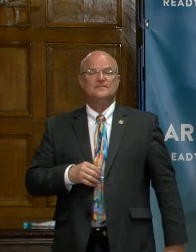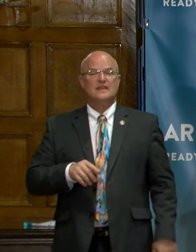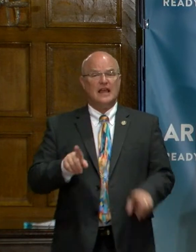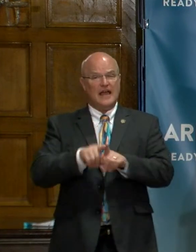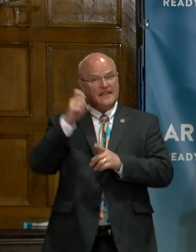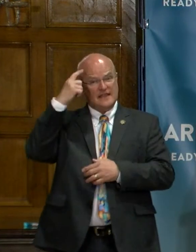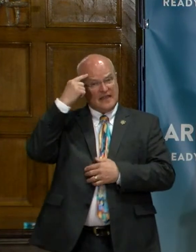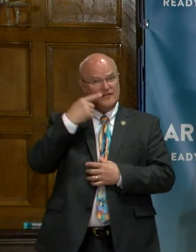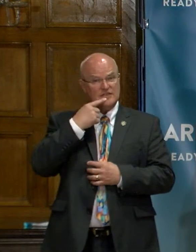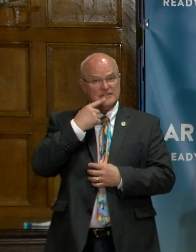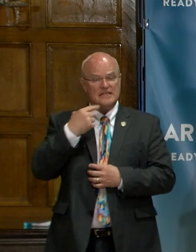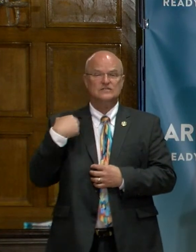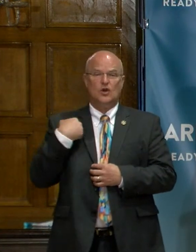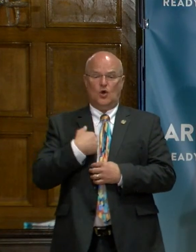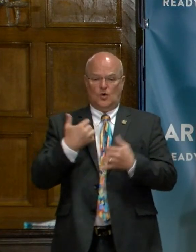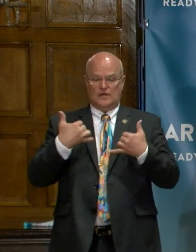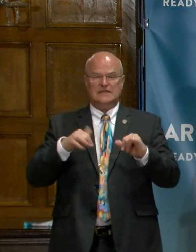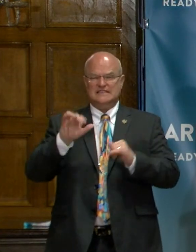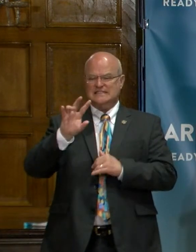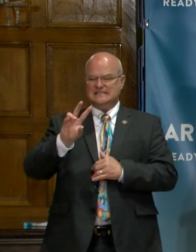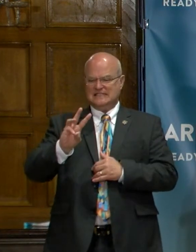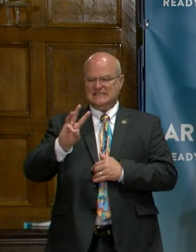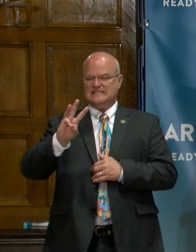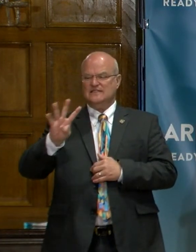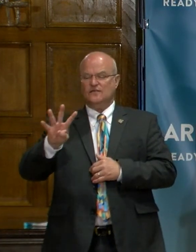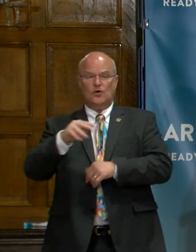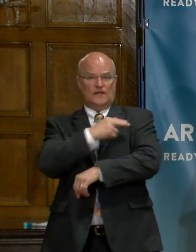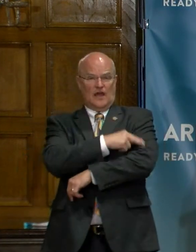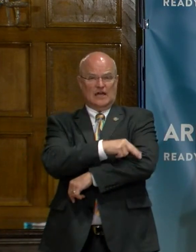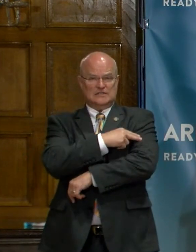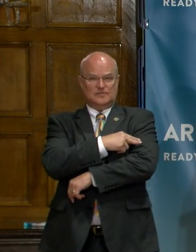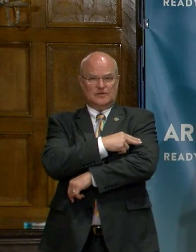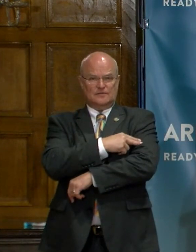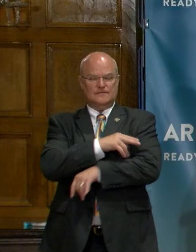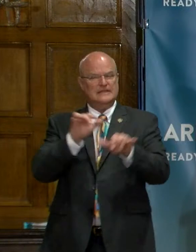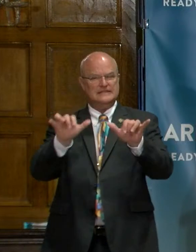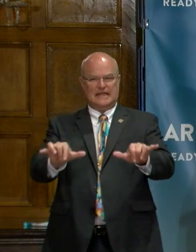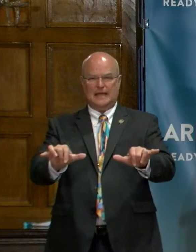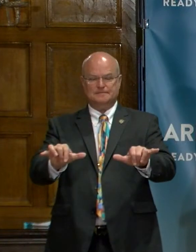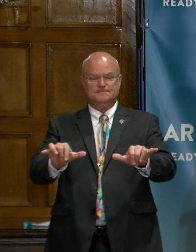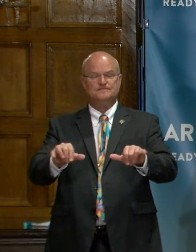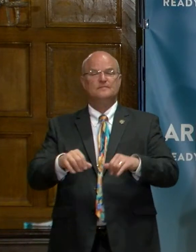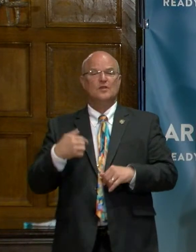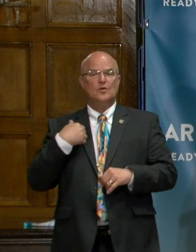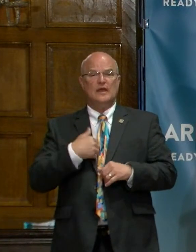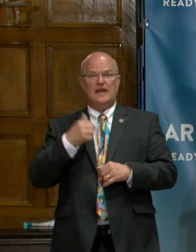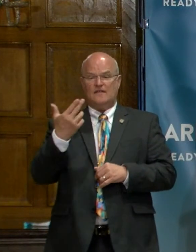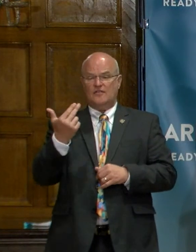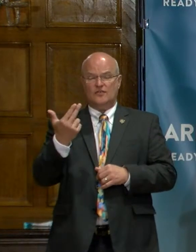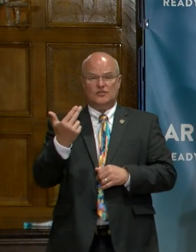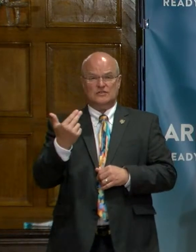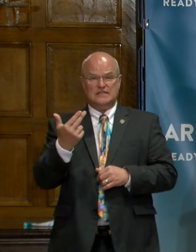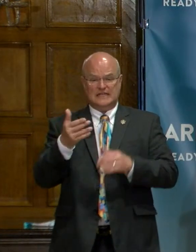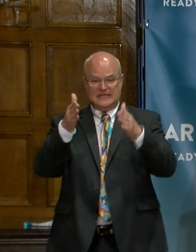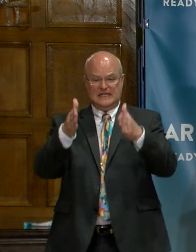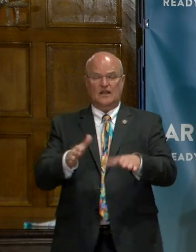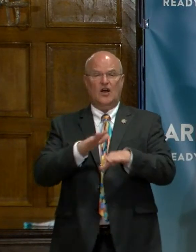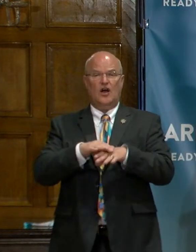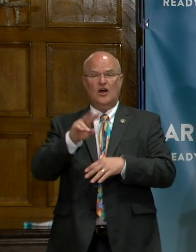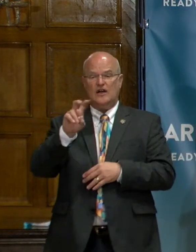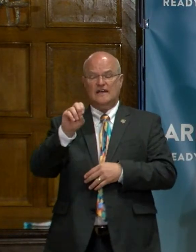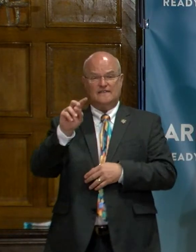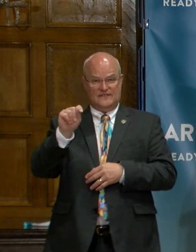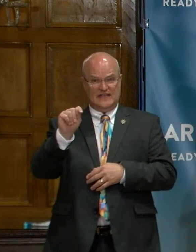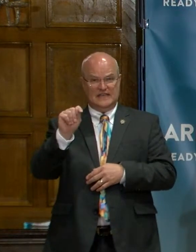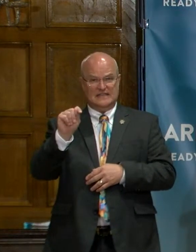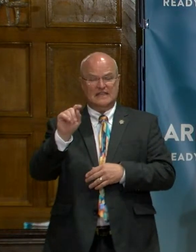As the Governor has mentioned, we're at 64 hospitalizations, unchanged from yesterday. We have 13 individuals on a